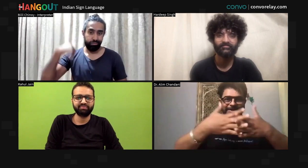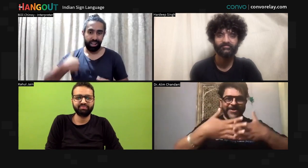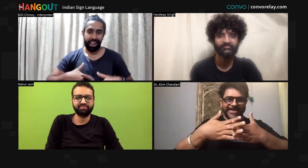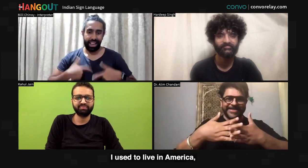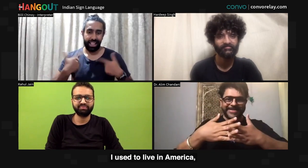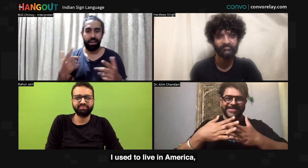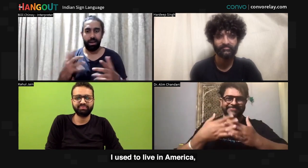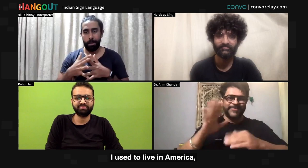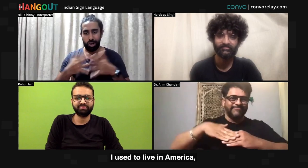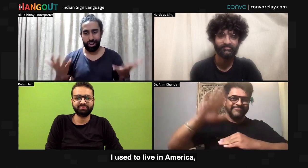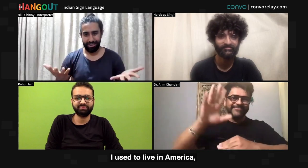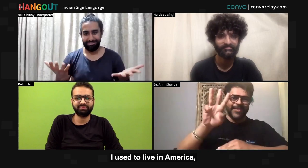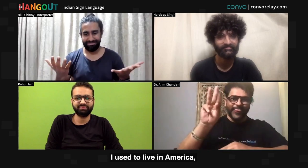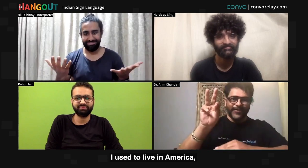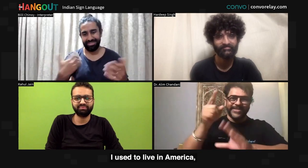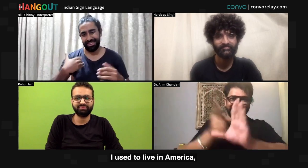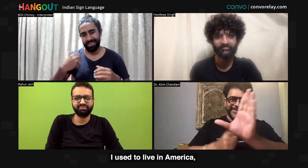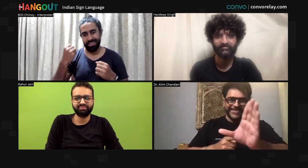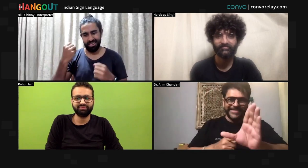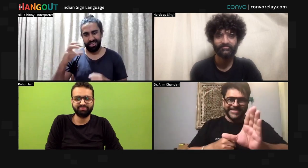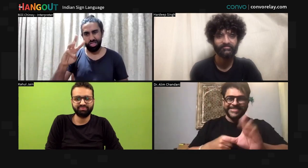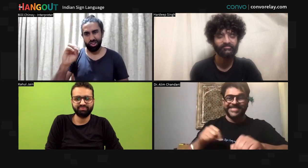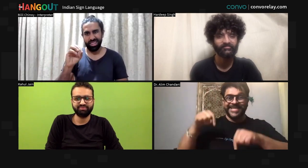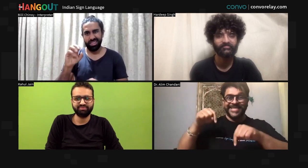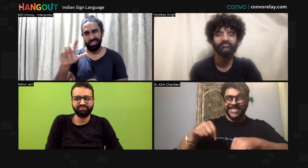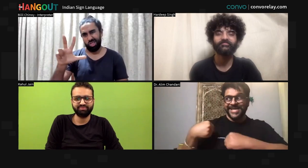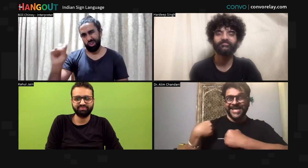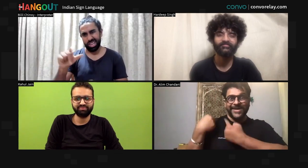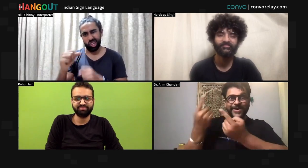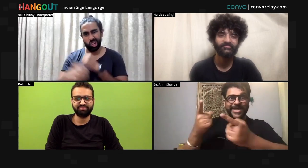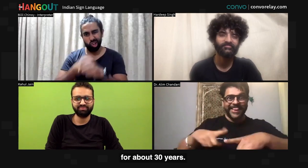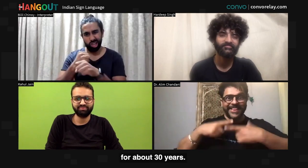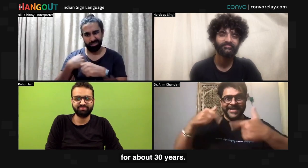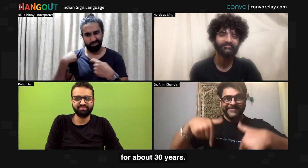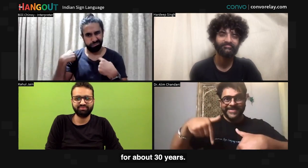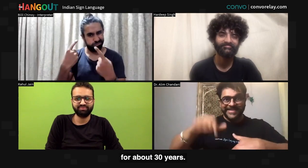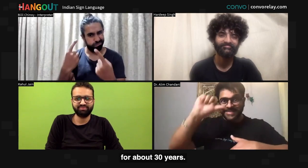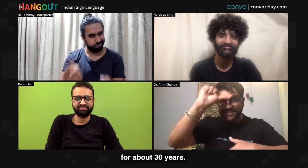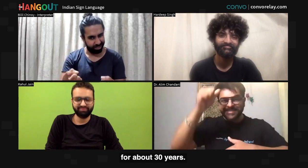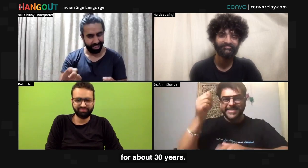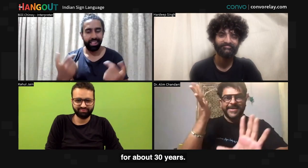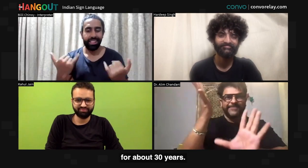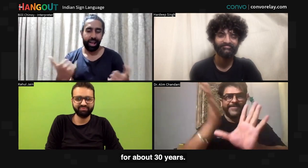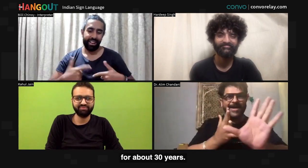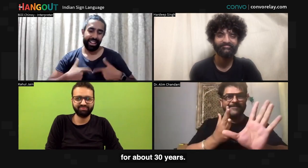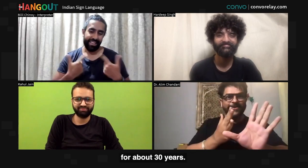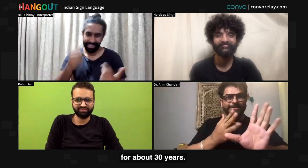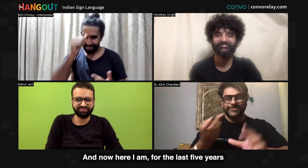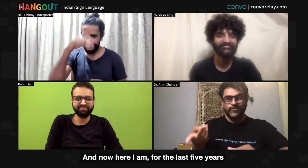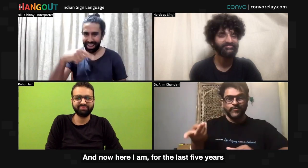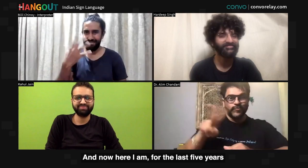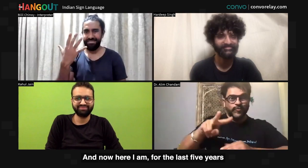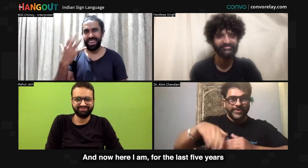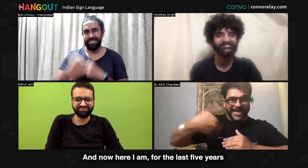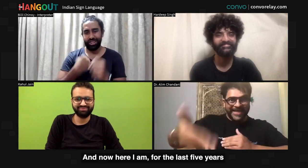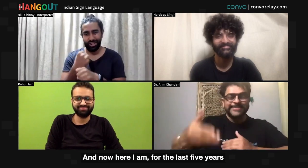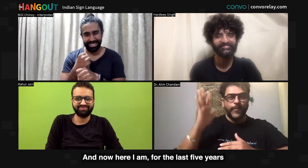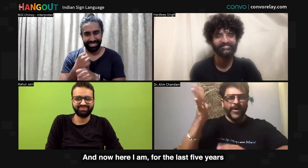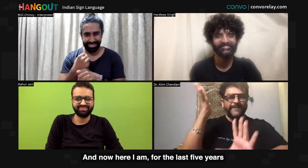I used to live in America for about 30 years. And now here I am. For the